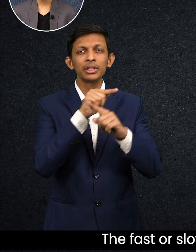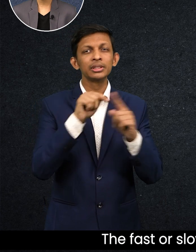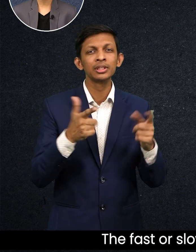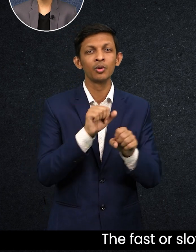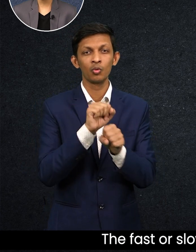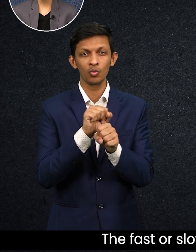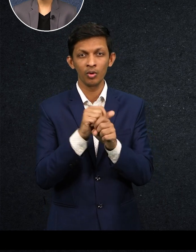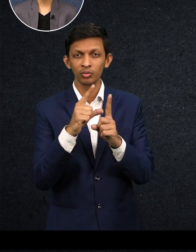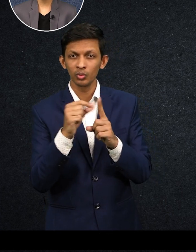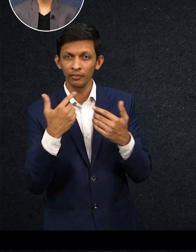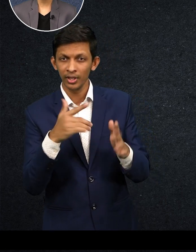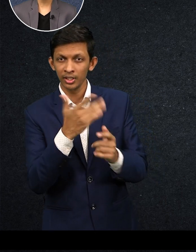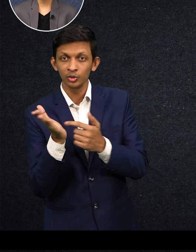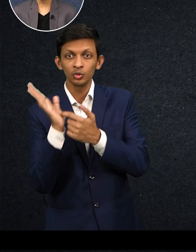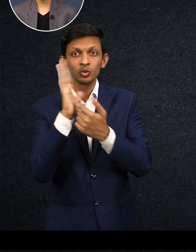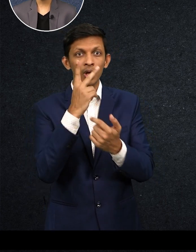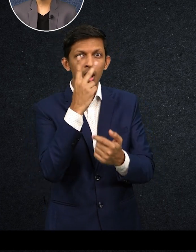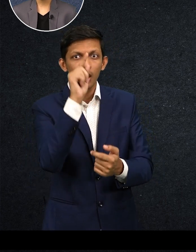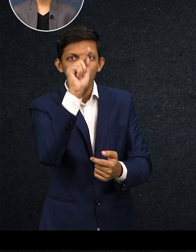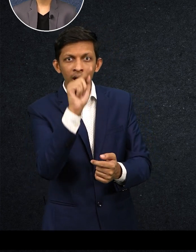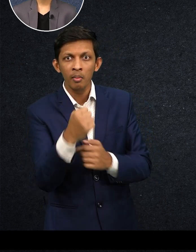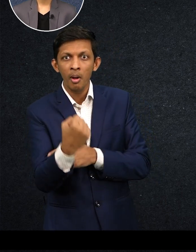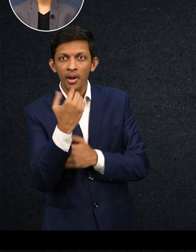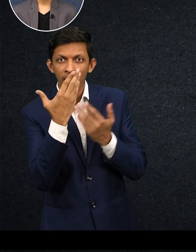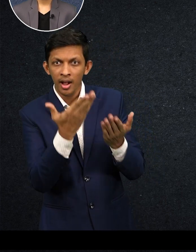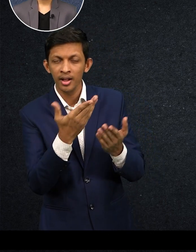done is expressed in terms of power.